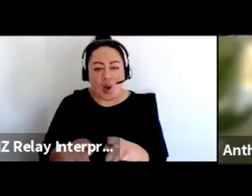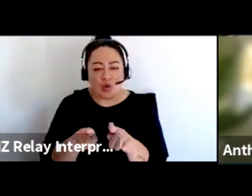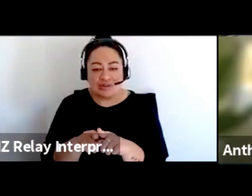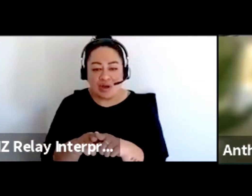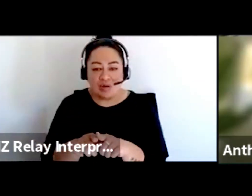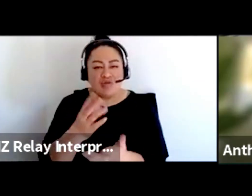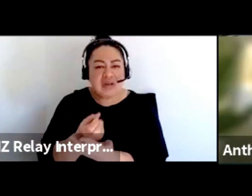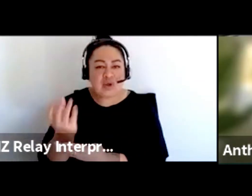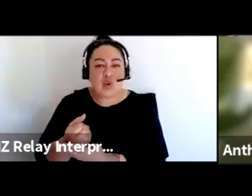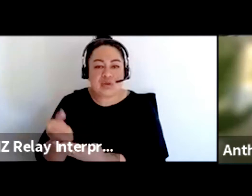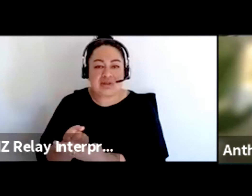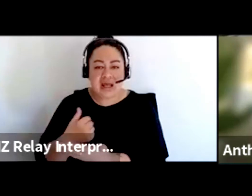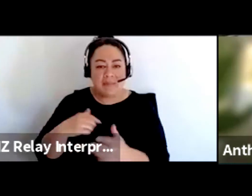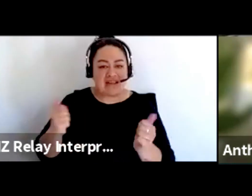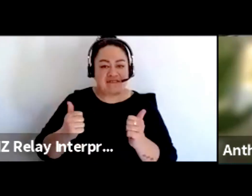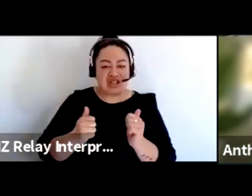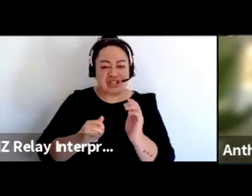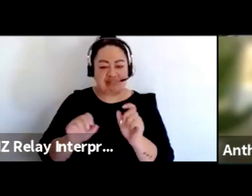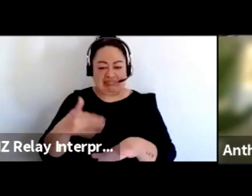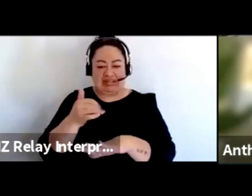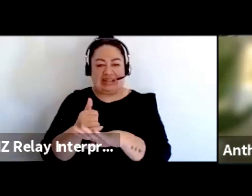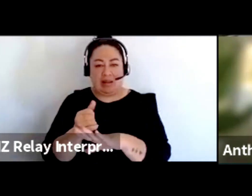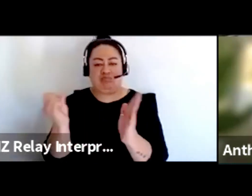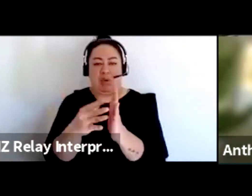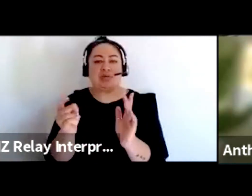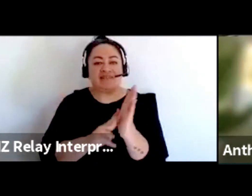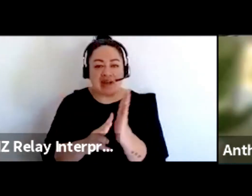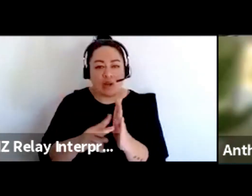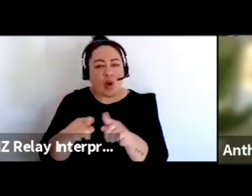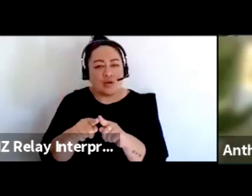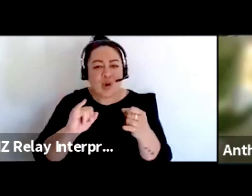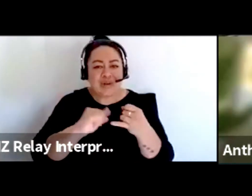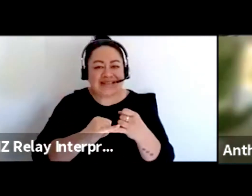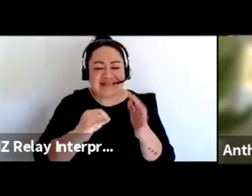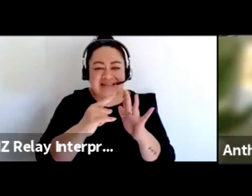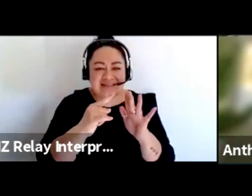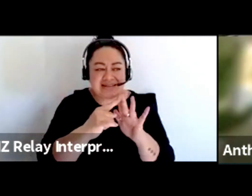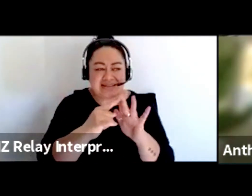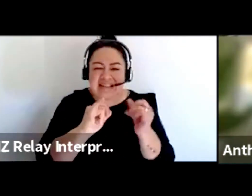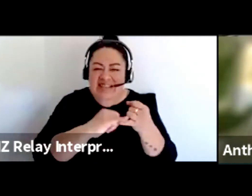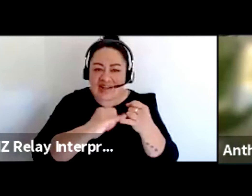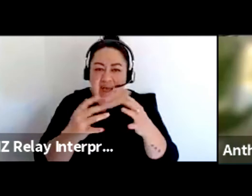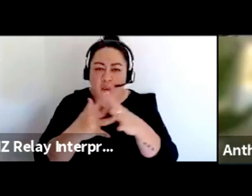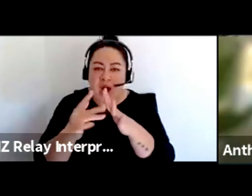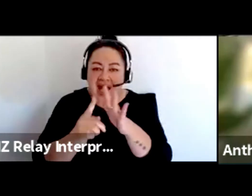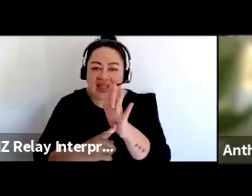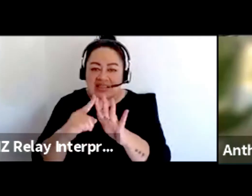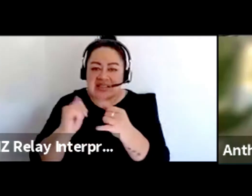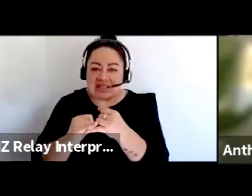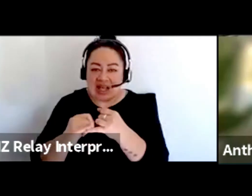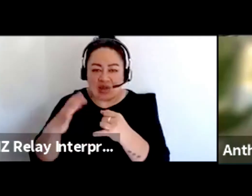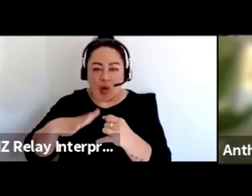a video, I've done a video, and I can't remember who the third person was, done a video around answering